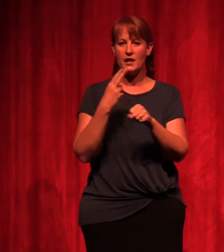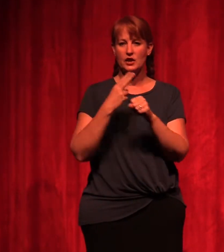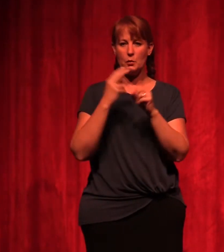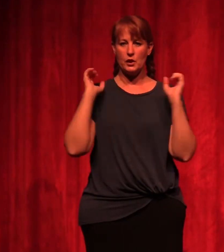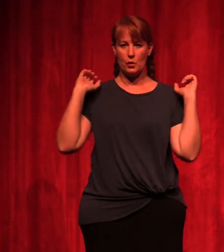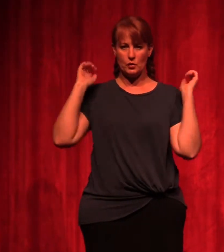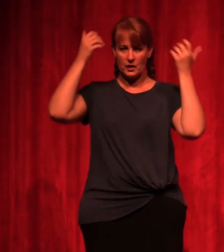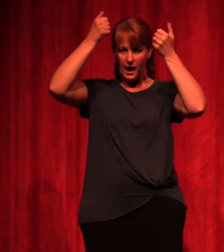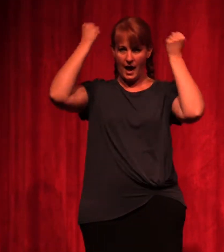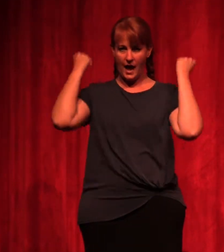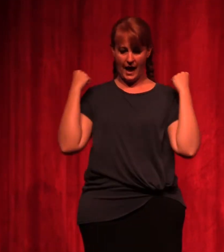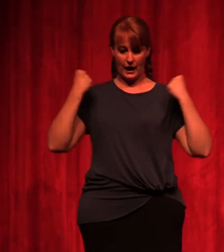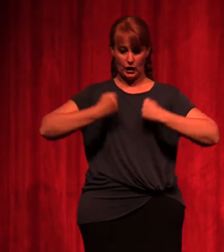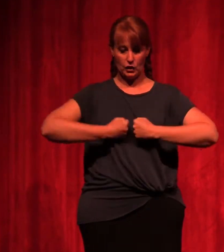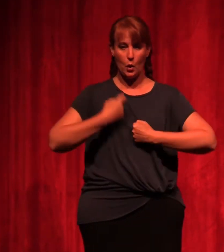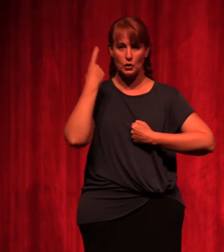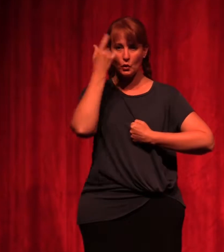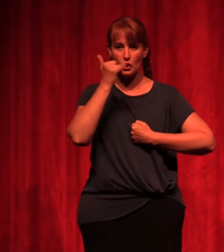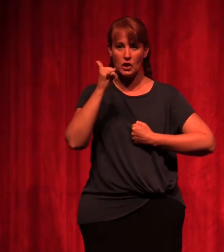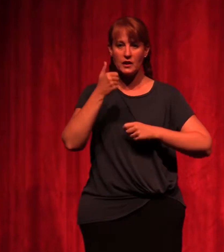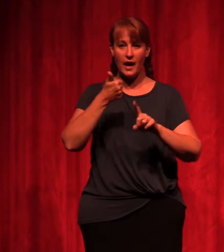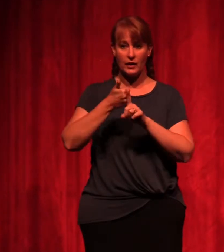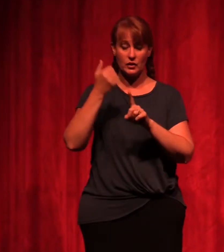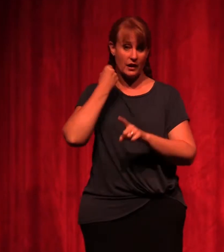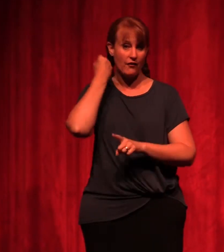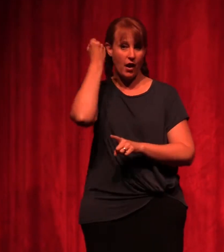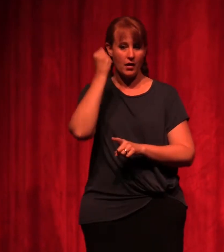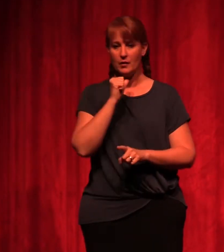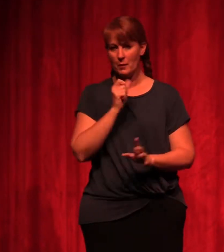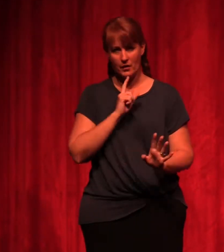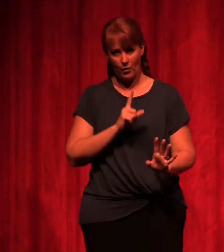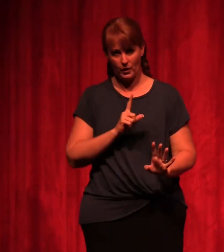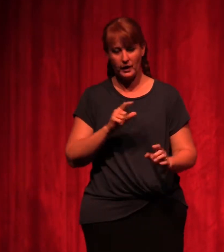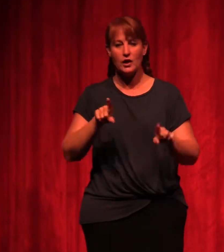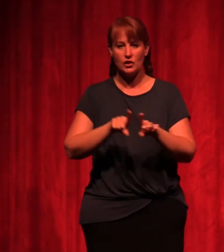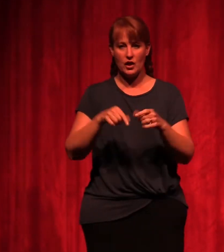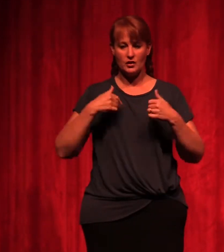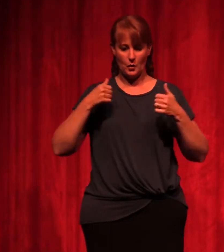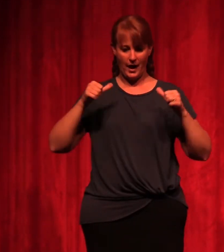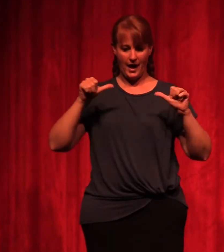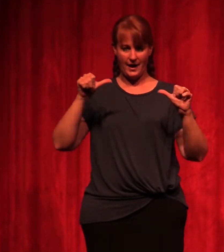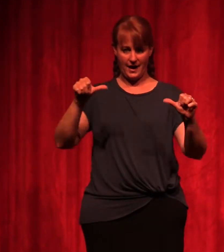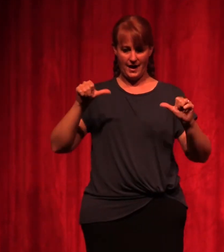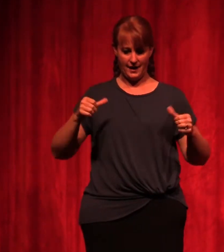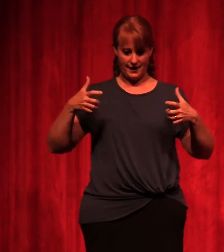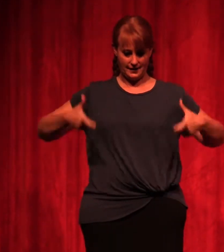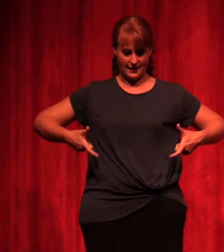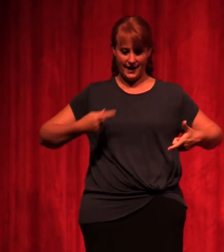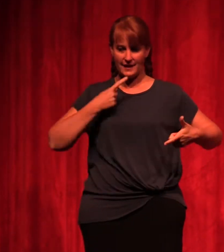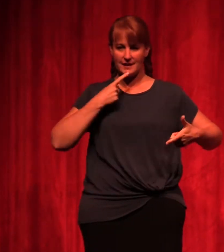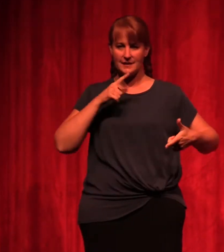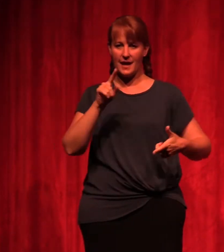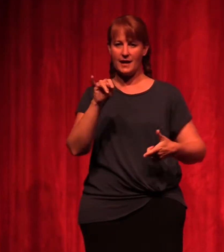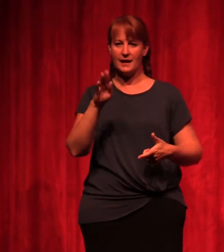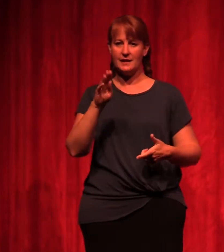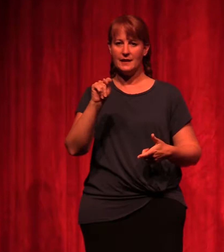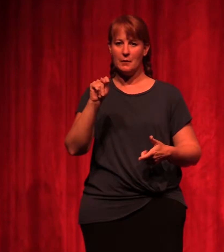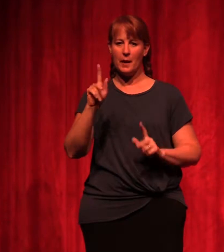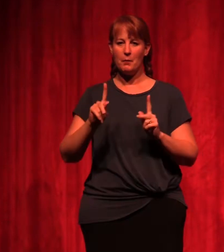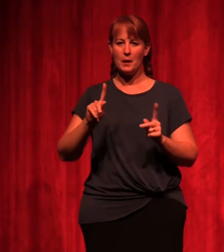cloak to make it look like she was being hung. She also had a sign on her that said, "Tibetans are dying for freedom."